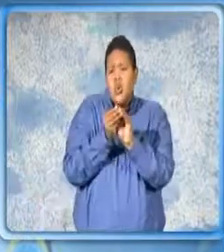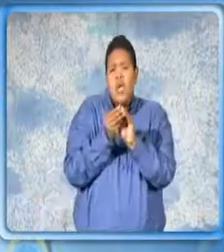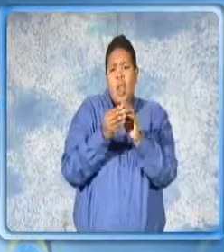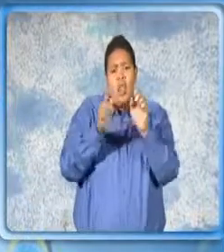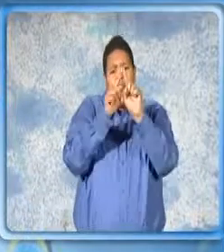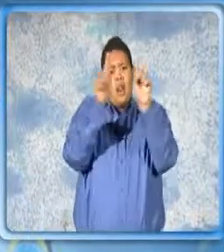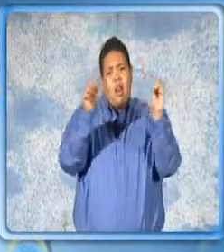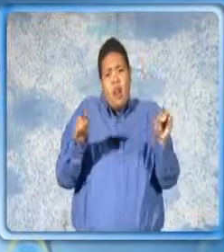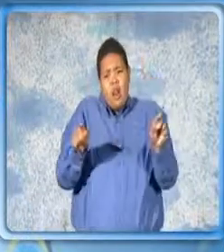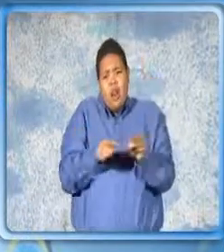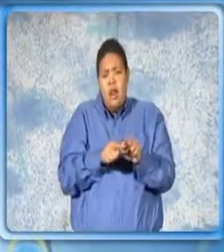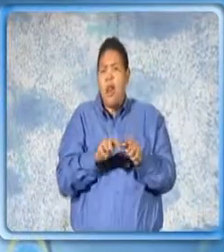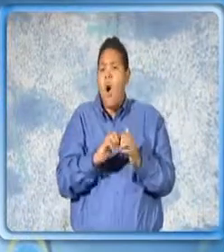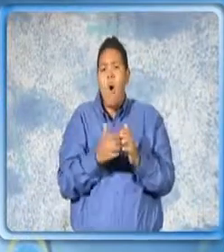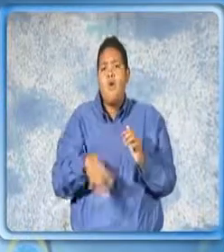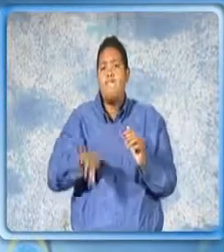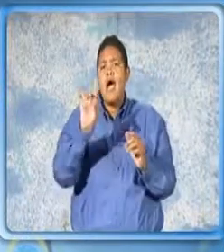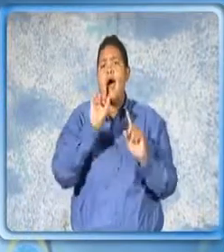its perimeter?